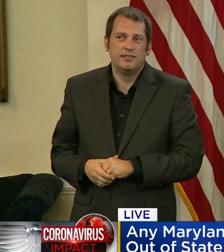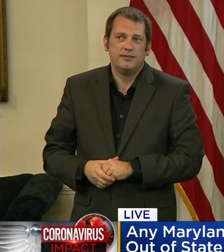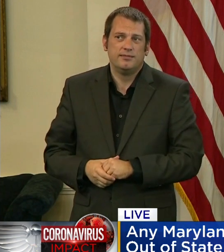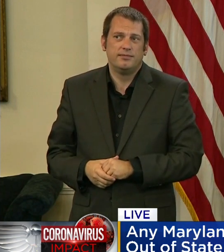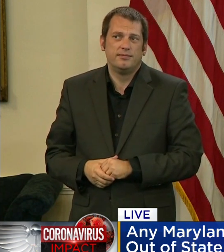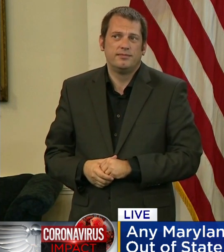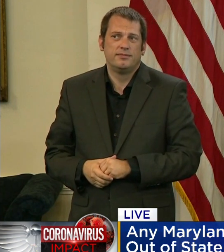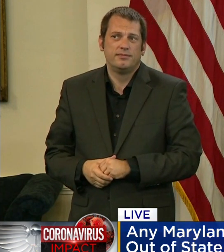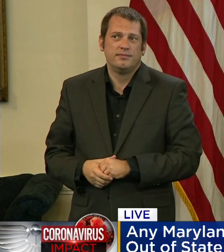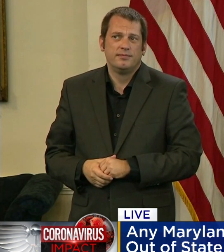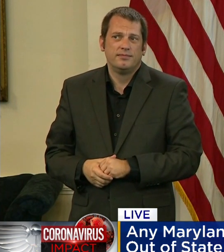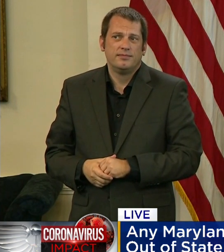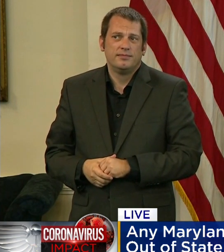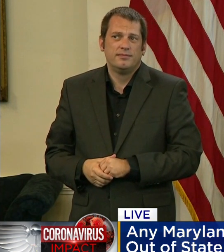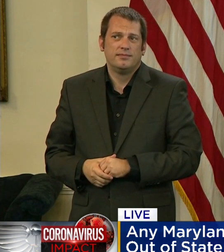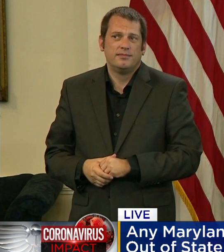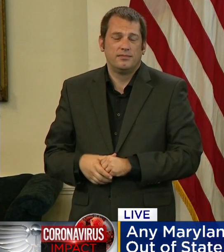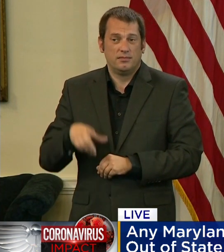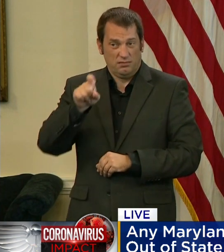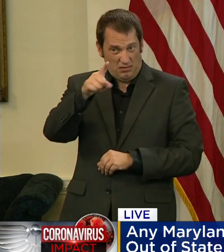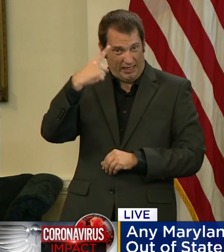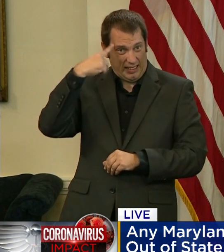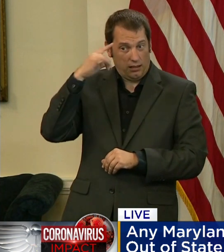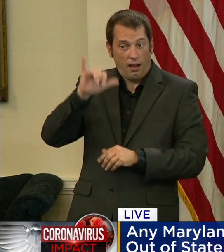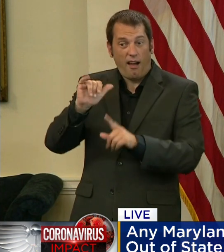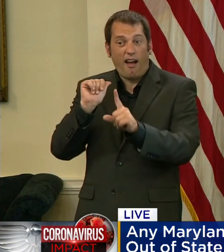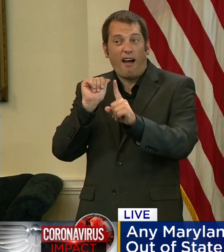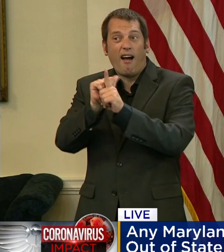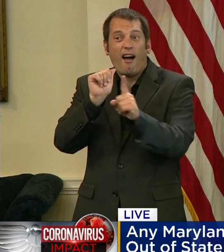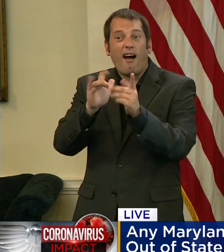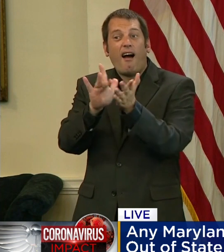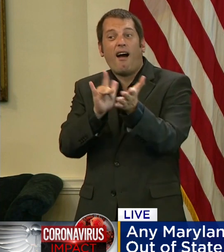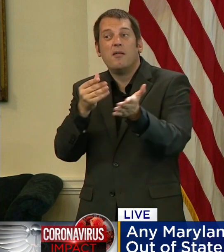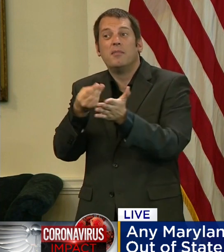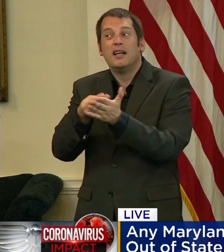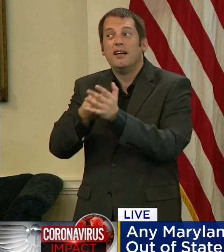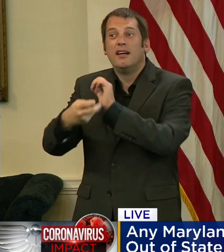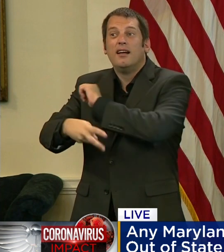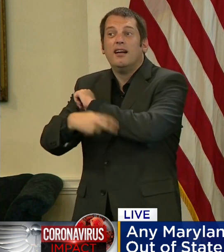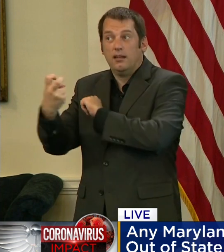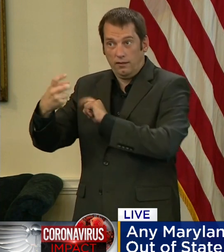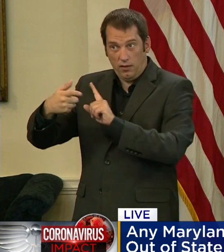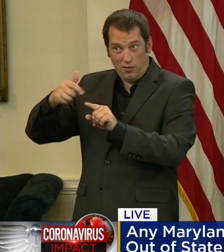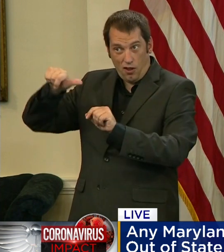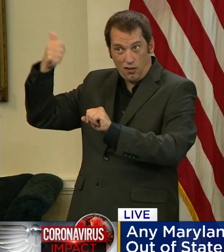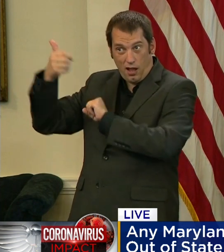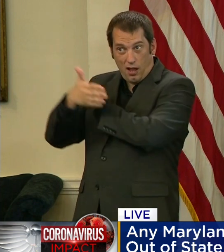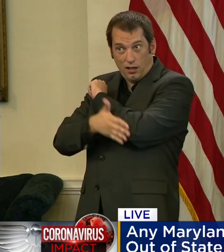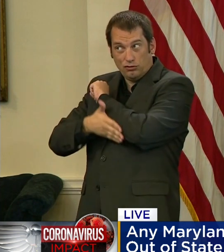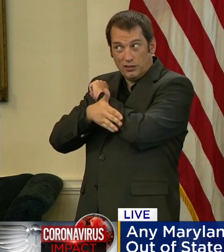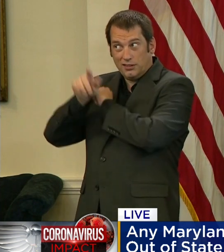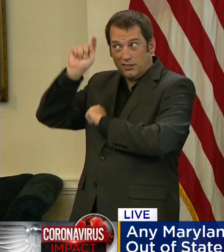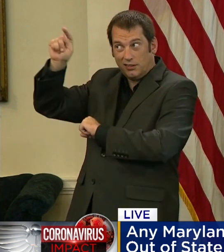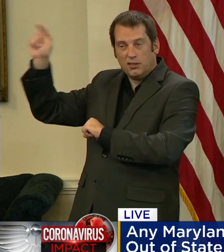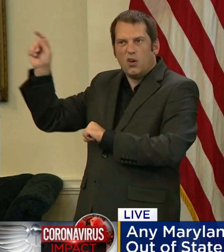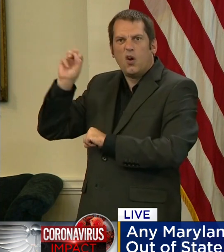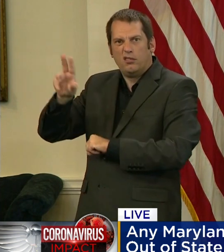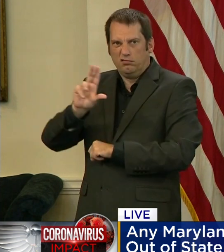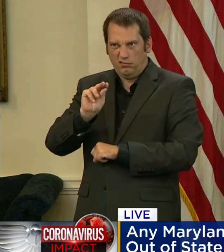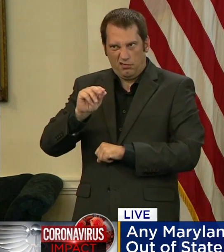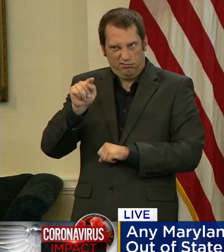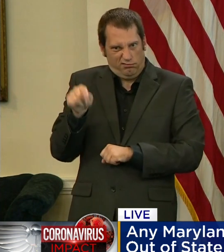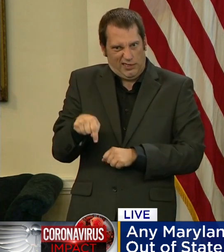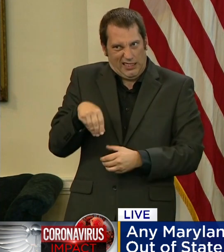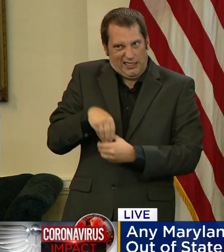a foreign entity, a foreign group that's targeting the U.S., or do you think the bad actors coming from inside?